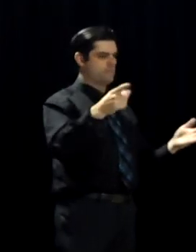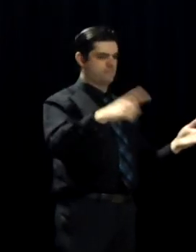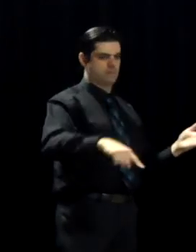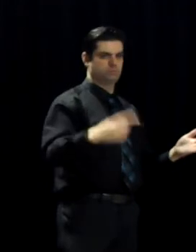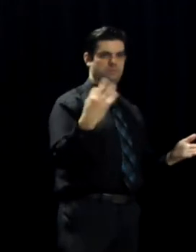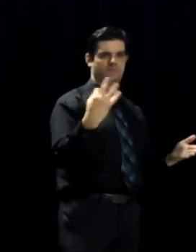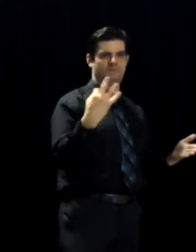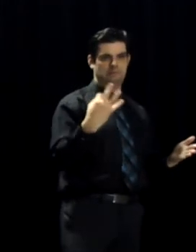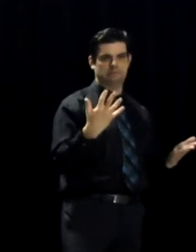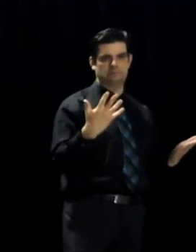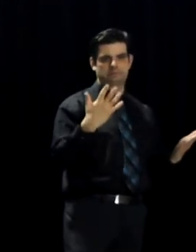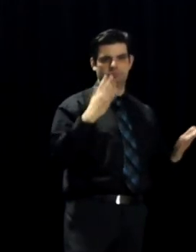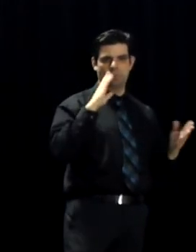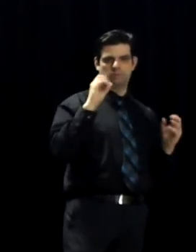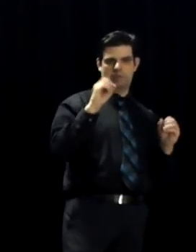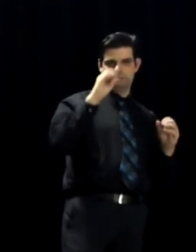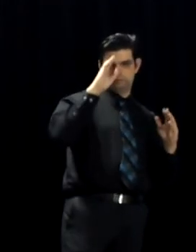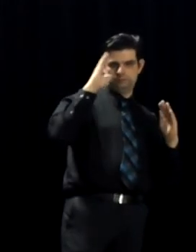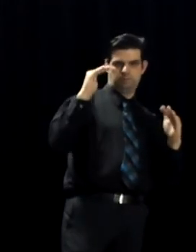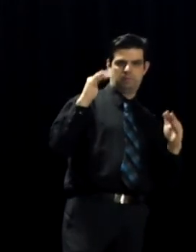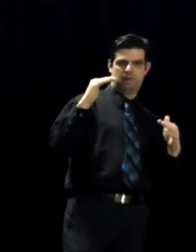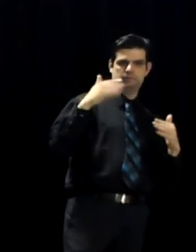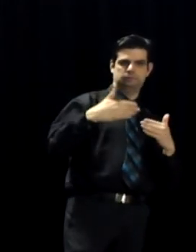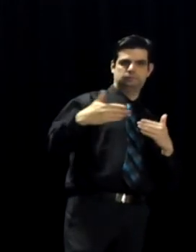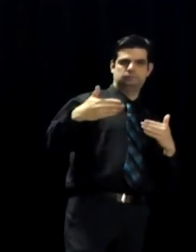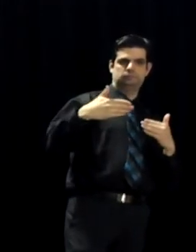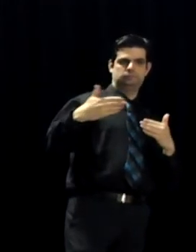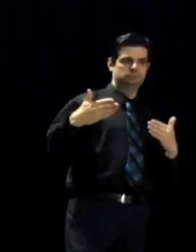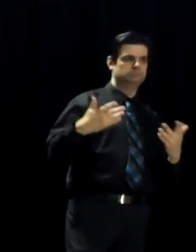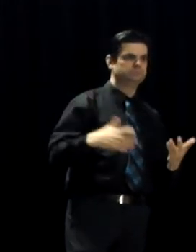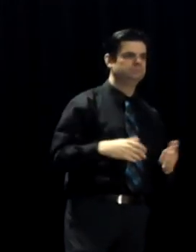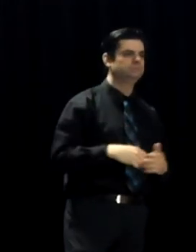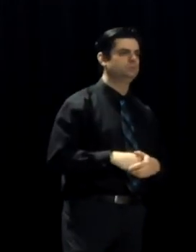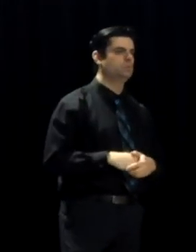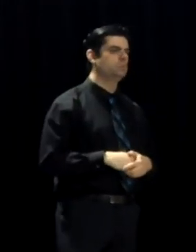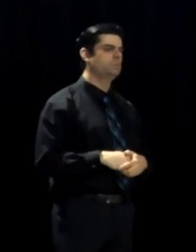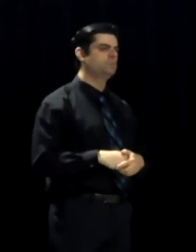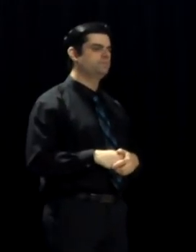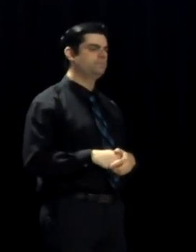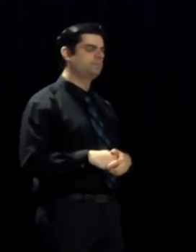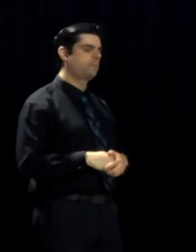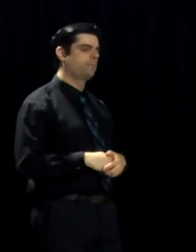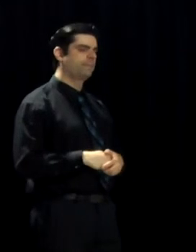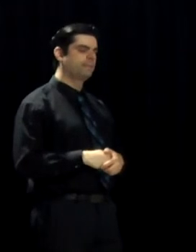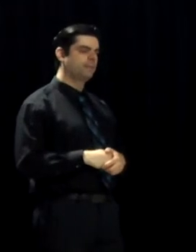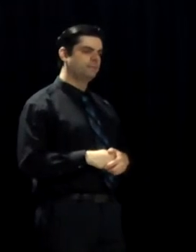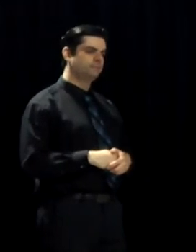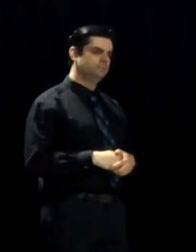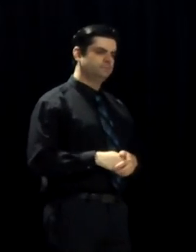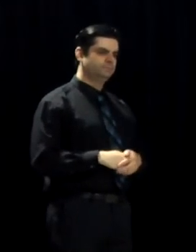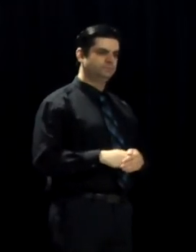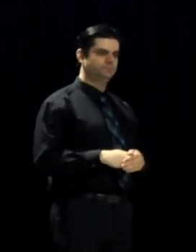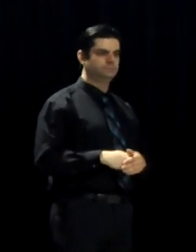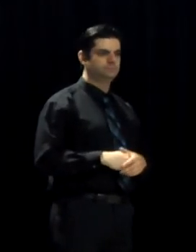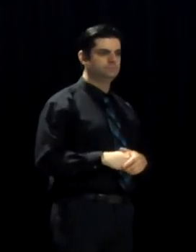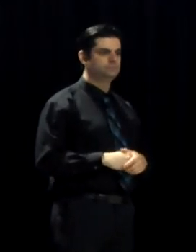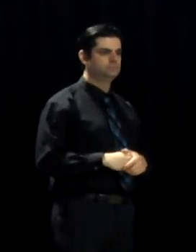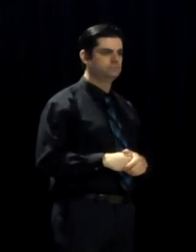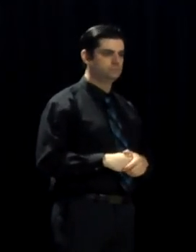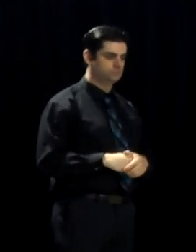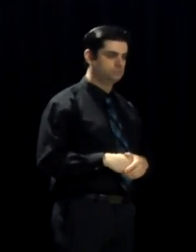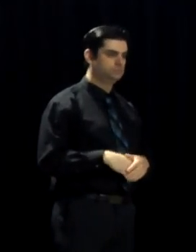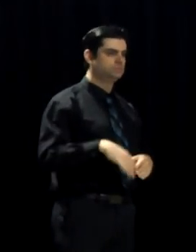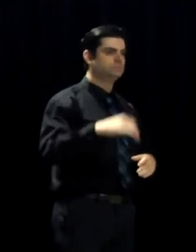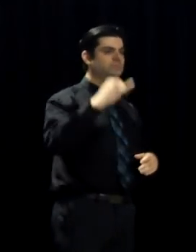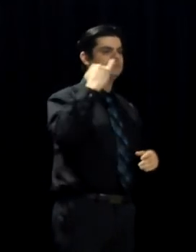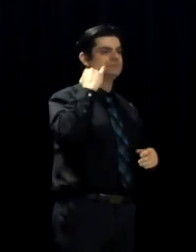think about. And I think it will be exciting. For those of us who are downtown every day, phase 2 is going